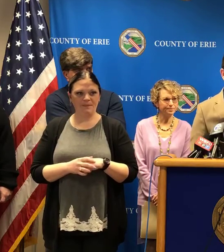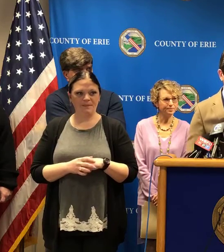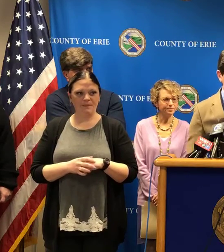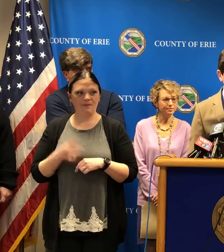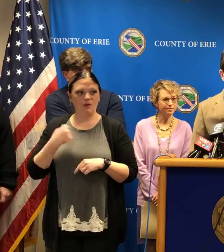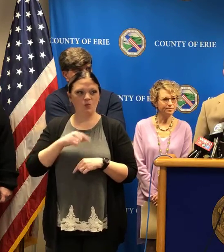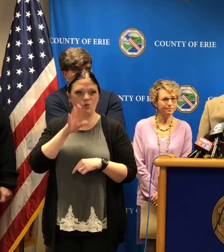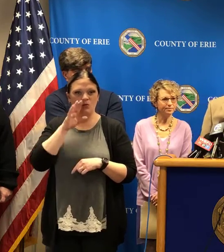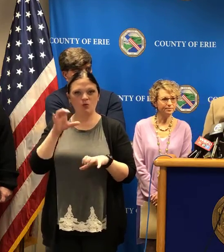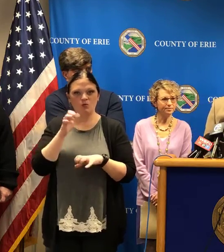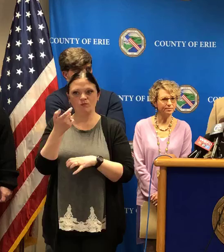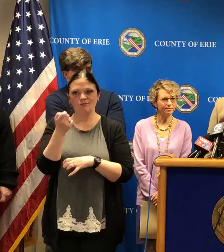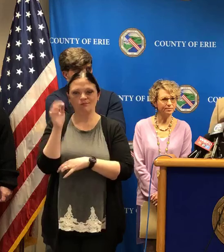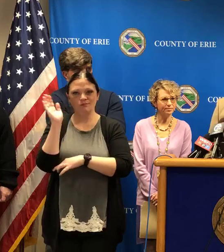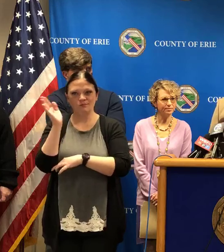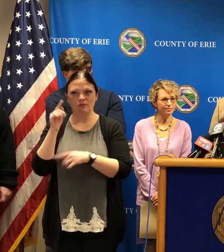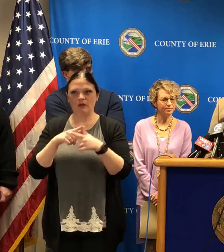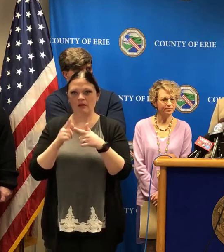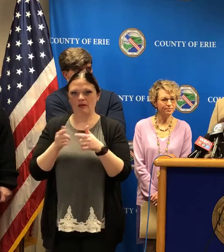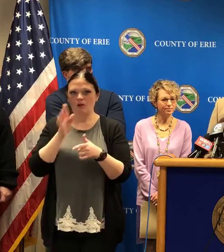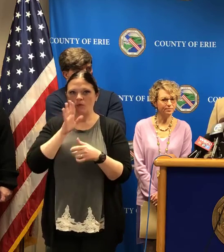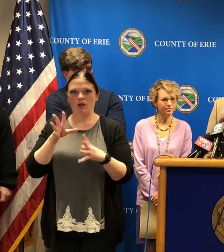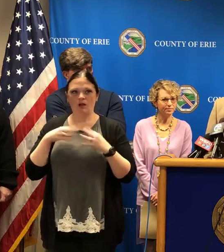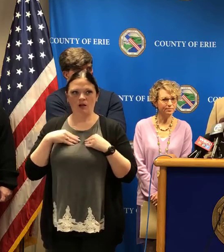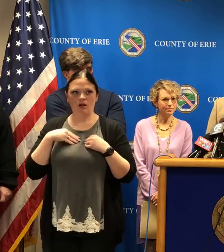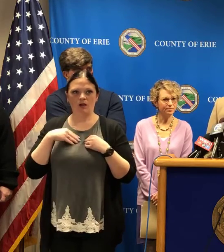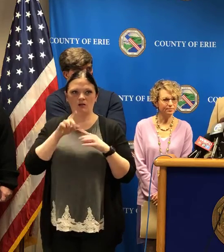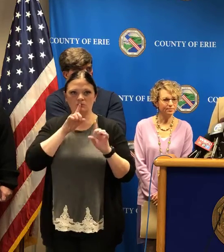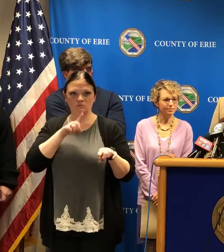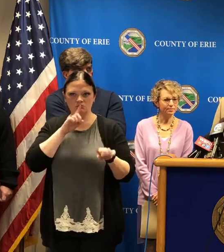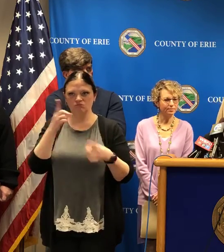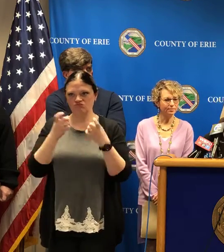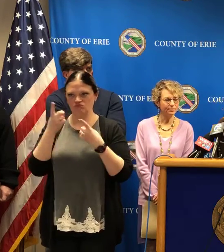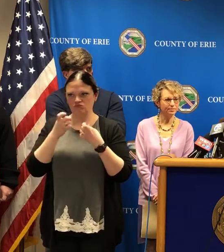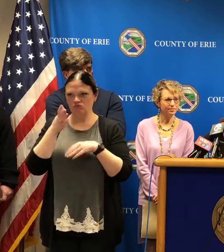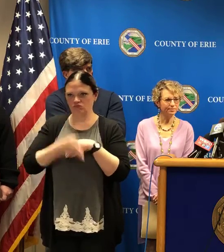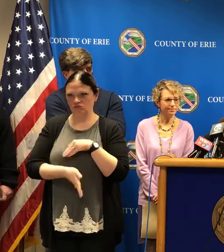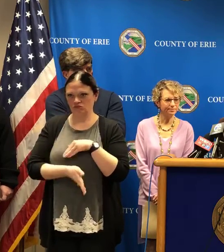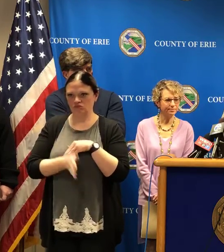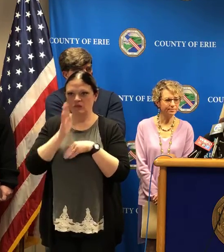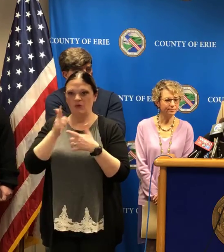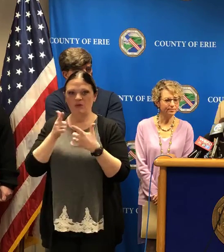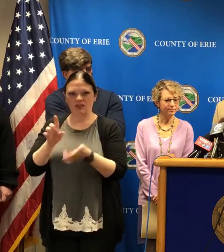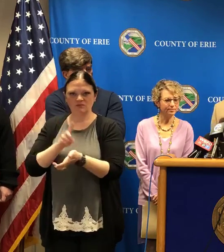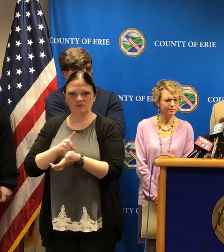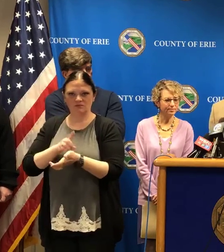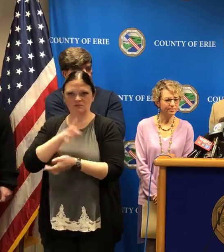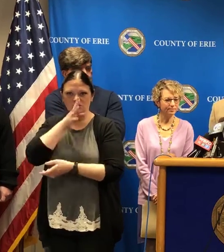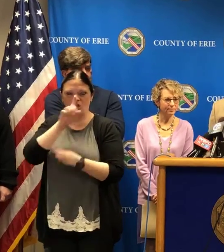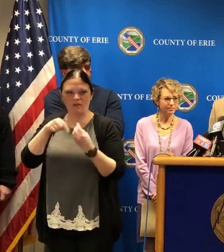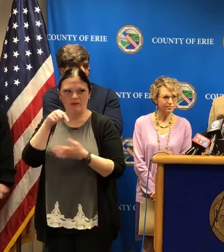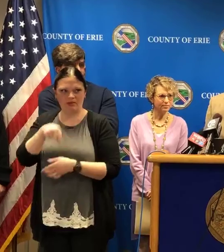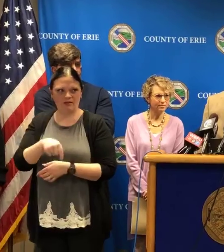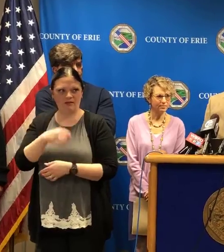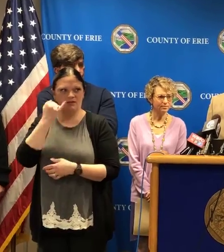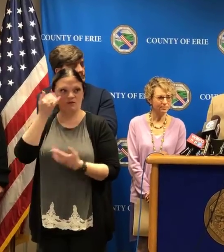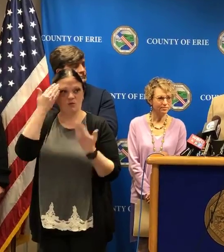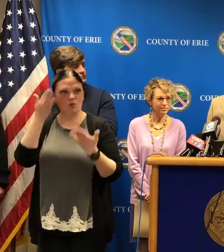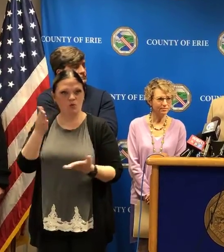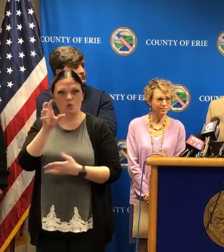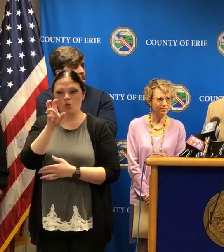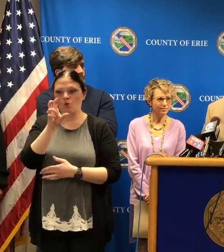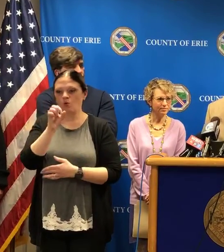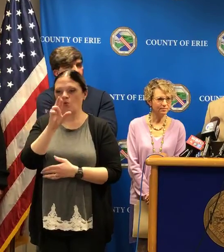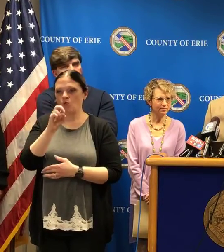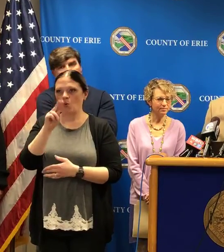little presentation, and then, of course, we'll take some questions and answers afterwards. I'll let Doc talk about this, that for those of you who don't know, the